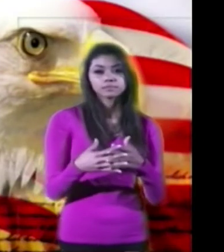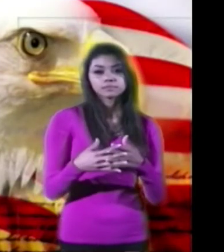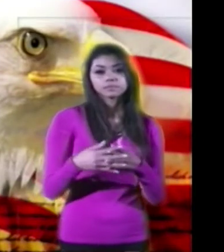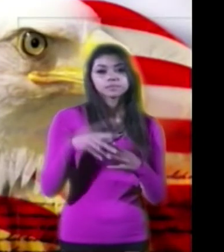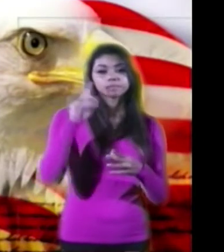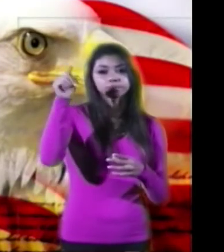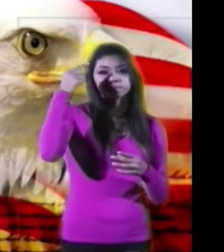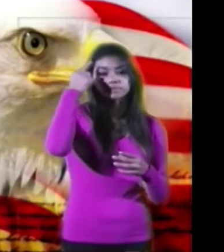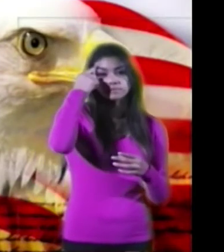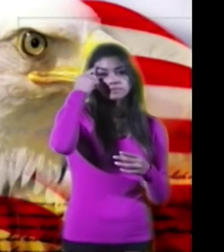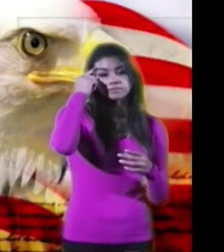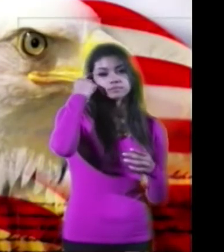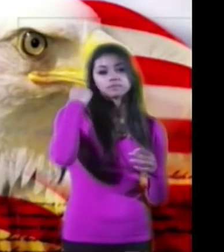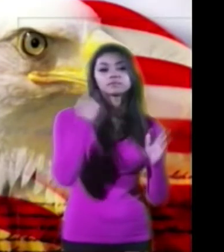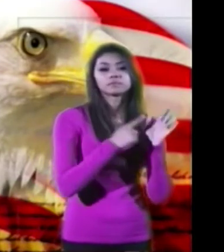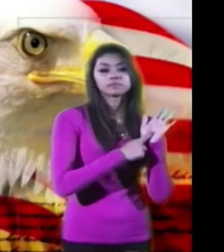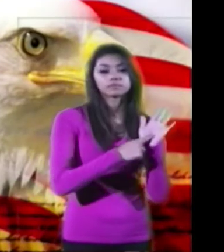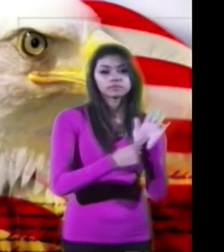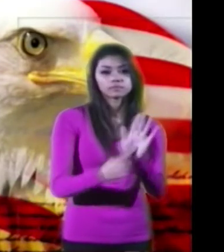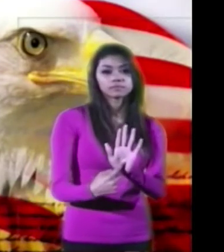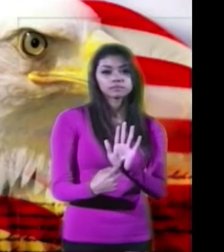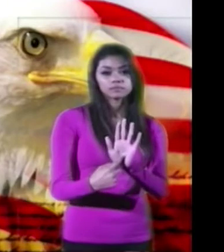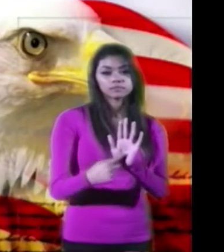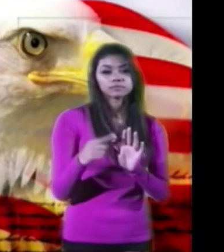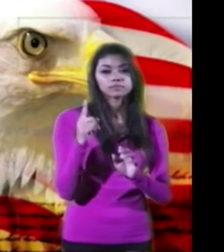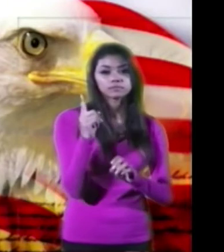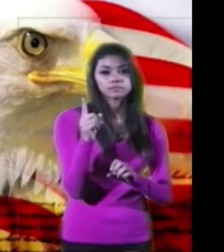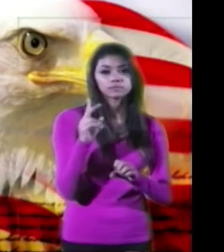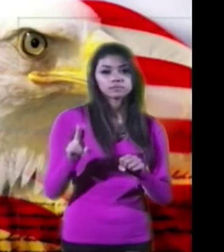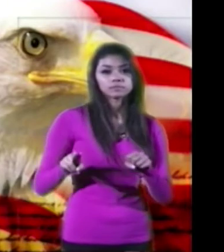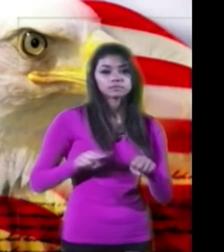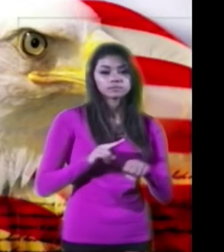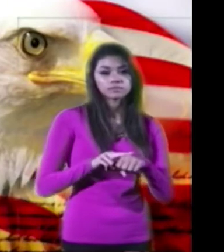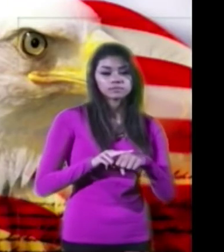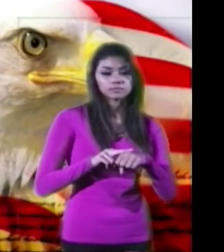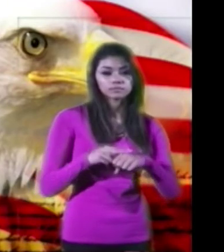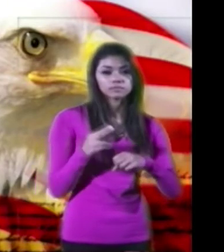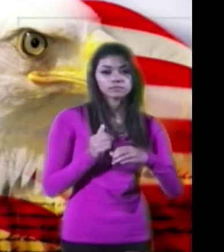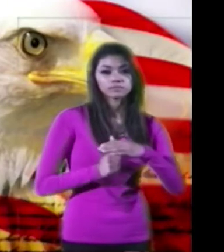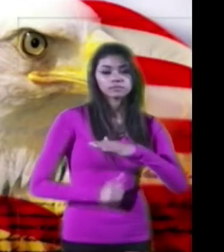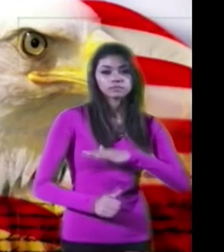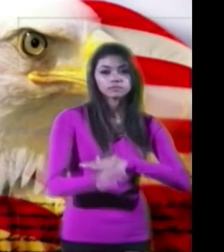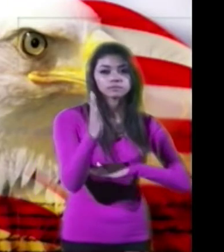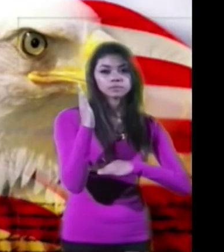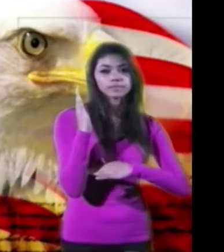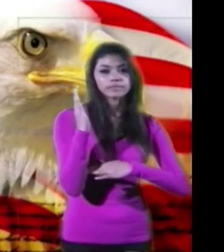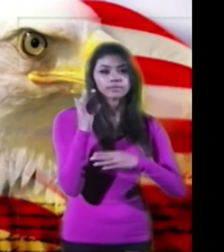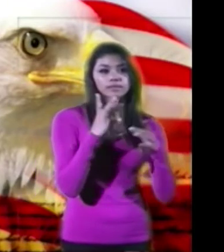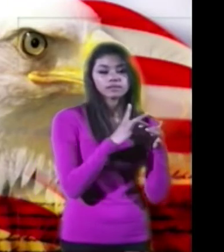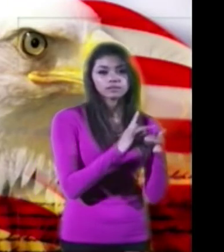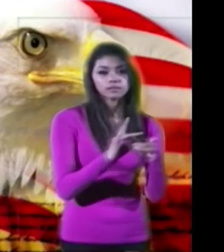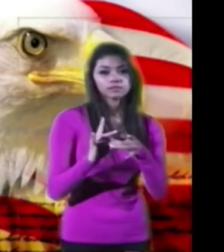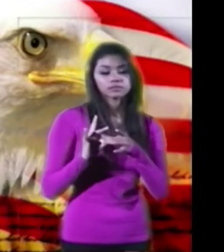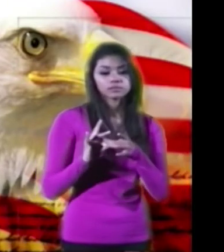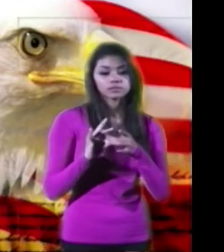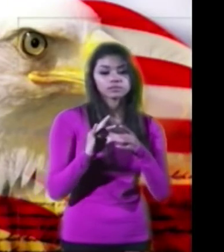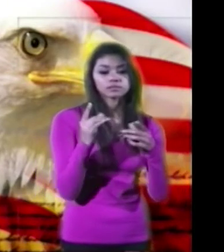of America and to the republic for which it stands, one nation, under God,